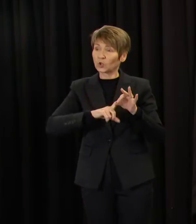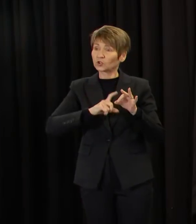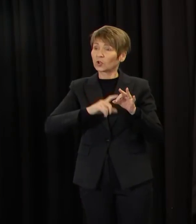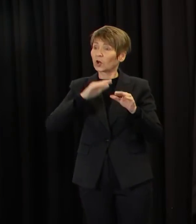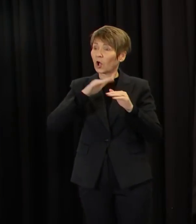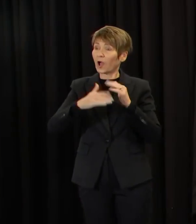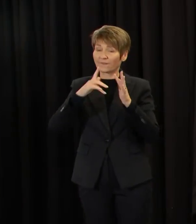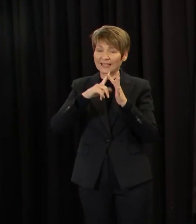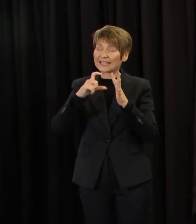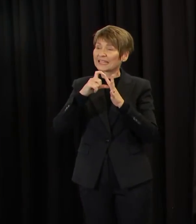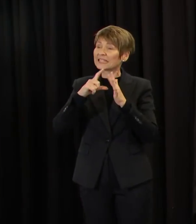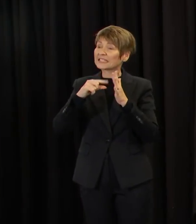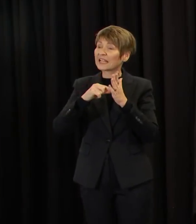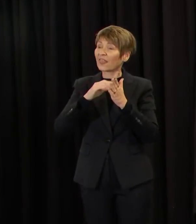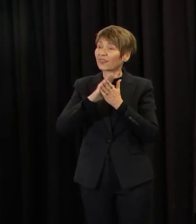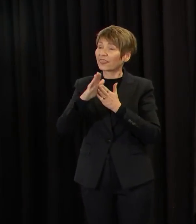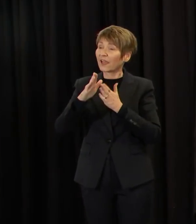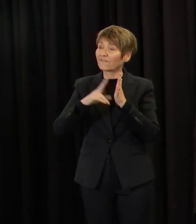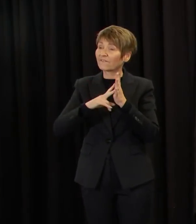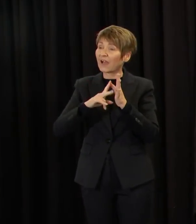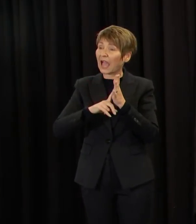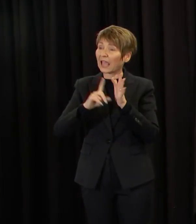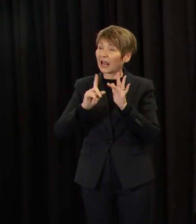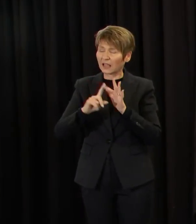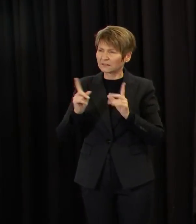positive case at the Edith Vale level crossing facility.